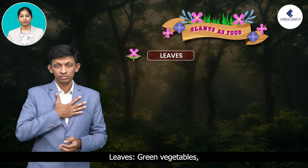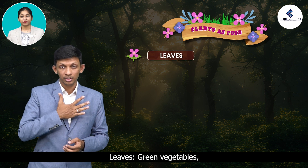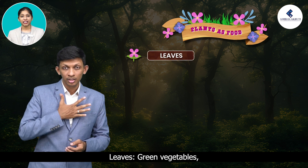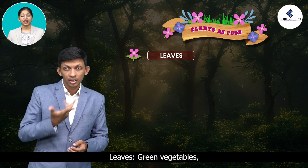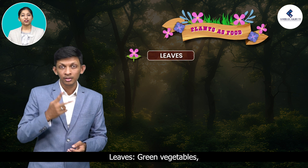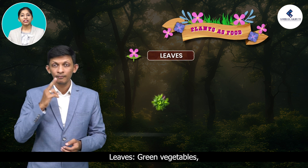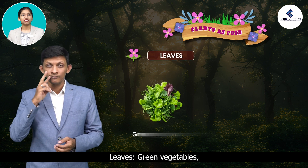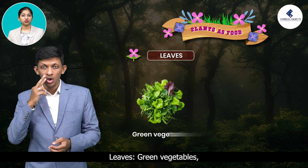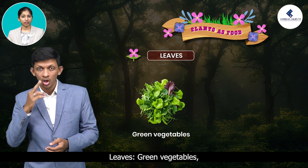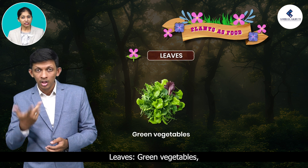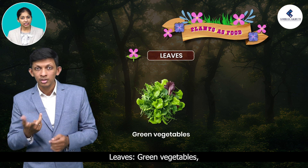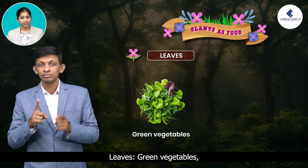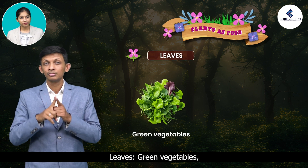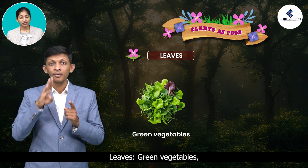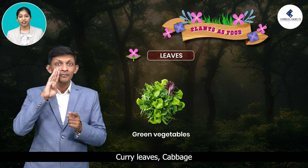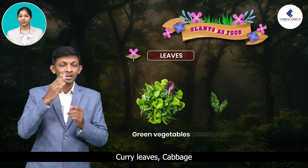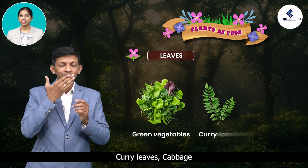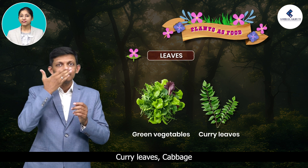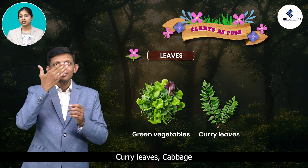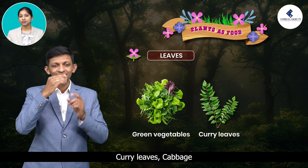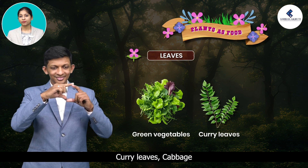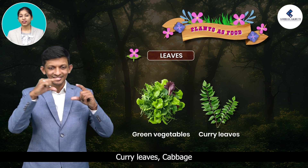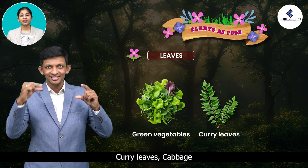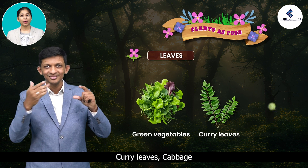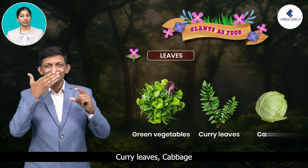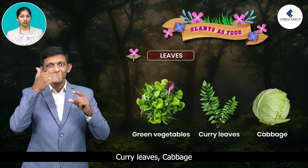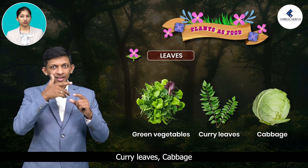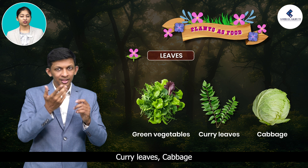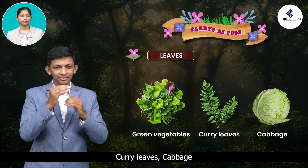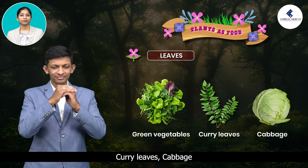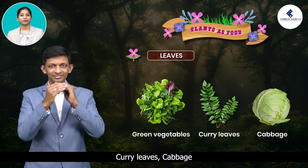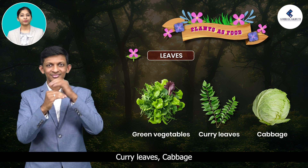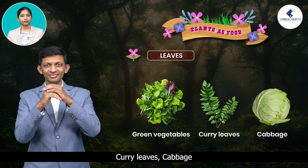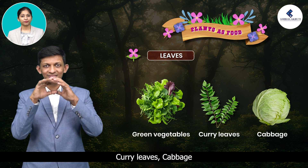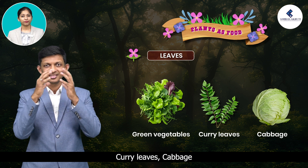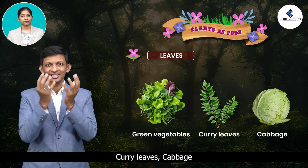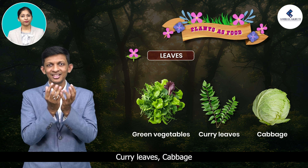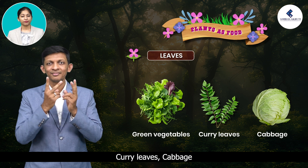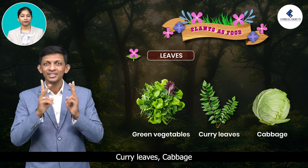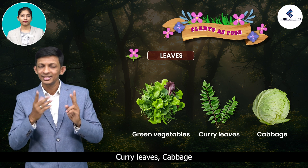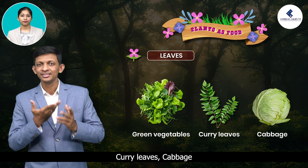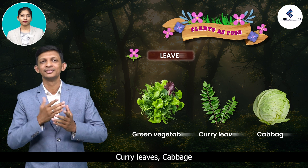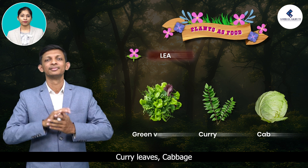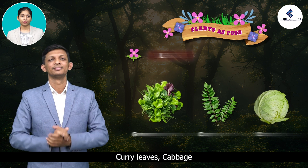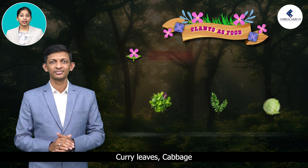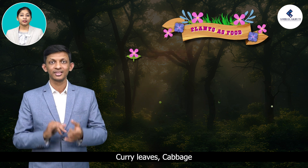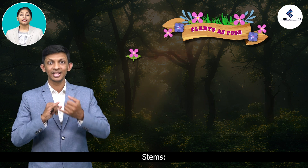Leaves: green vegetables, curry leaves, cabbage.